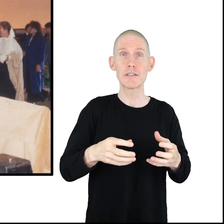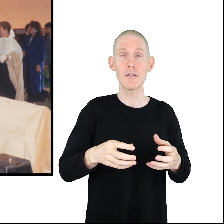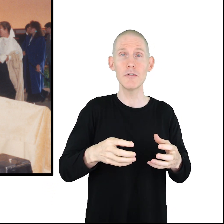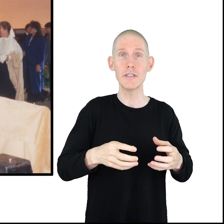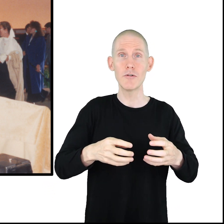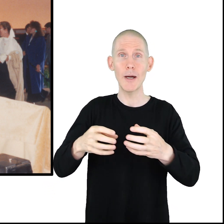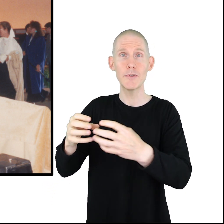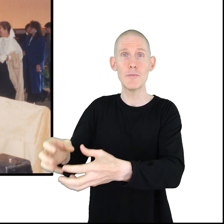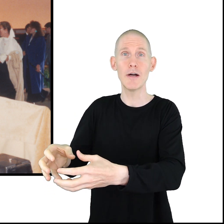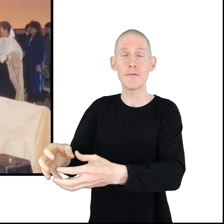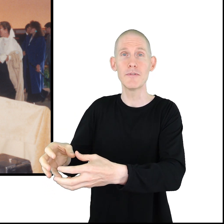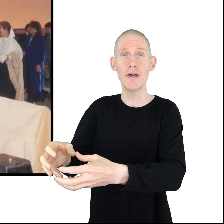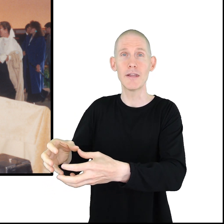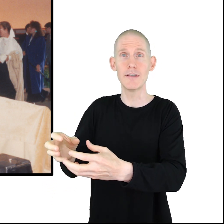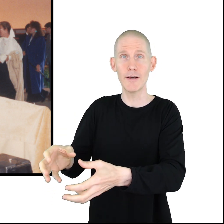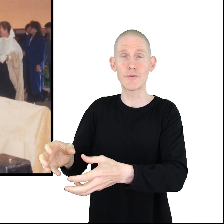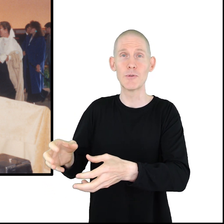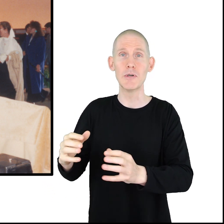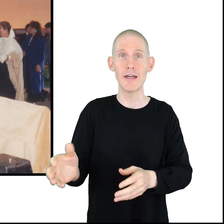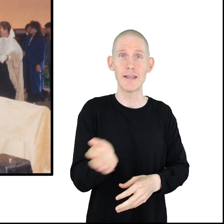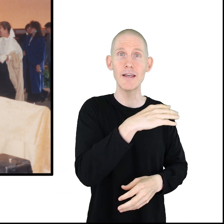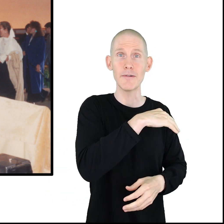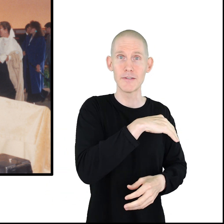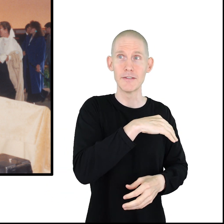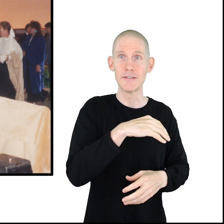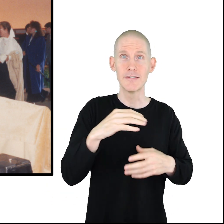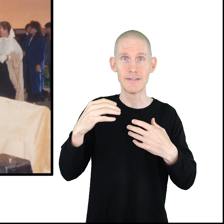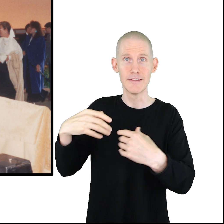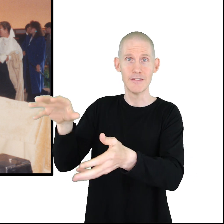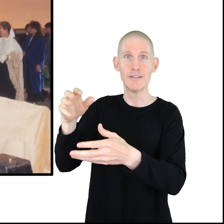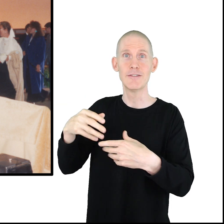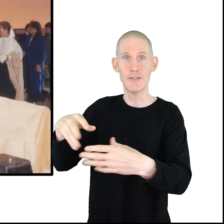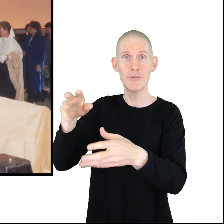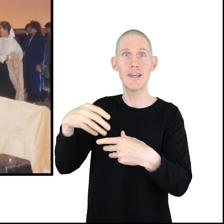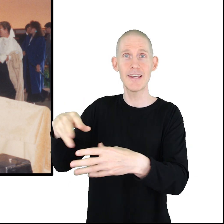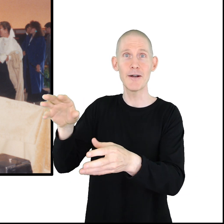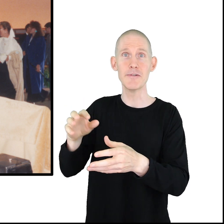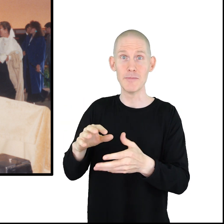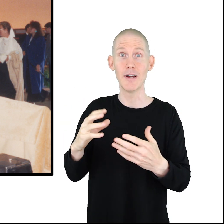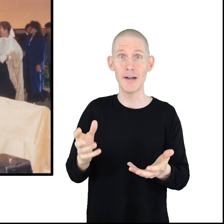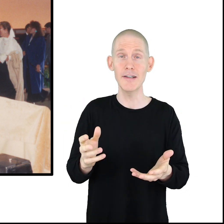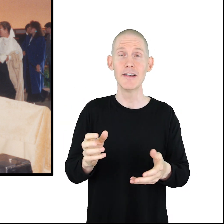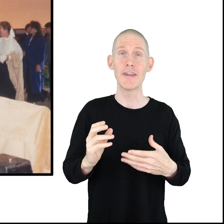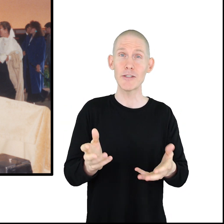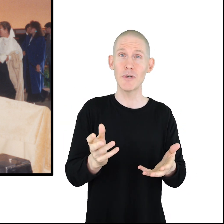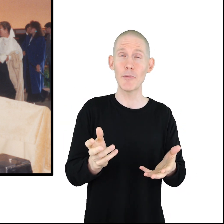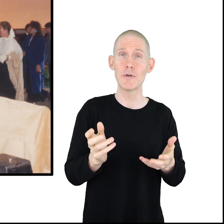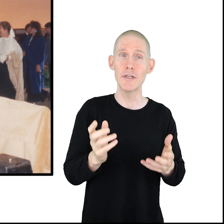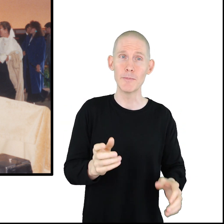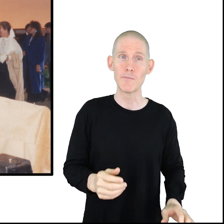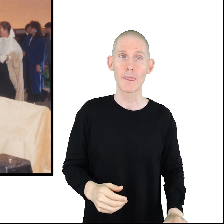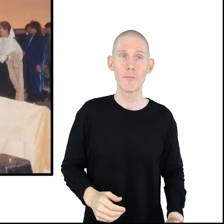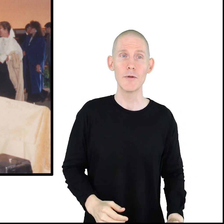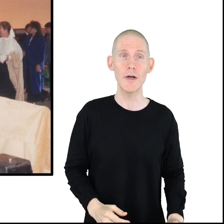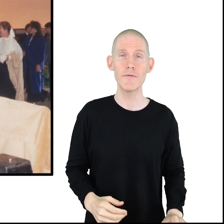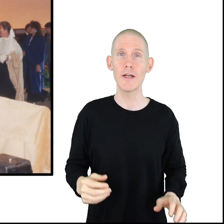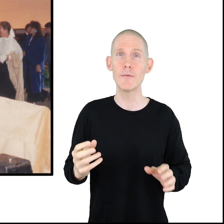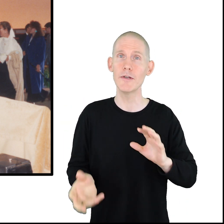literally dropped him off at the deaf school and they left. You take care of him. Uh-huh. That's what happened to him. But in my family, it